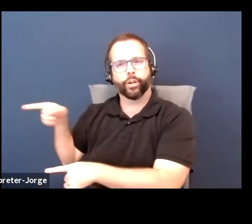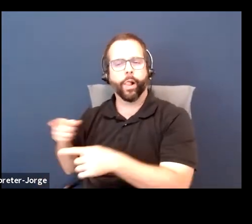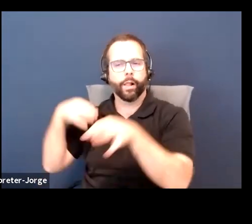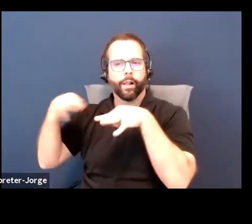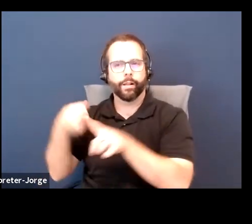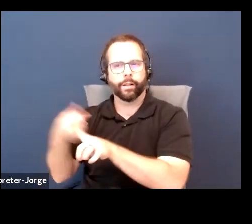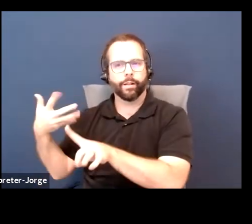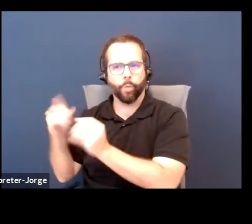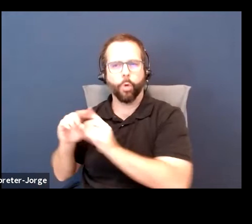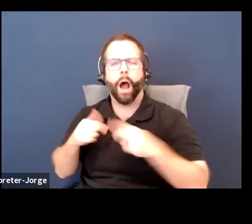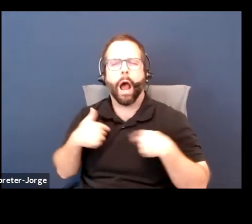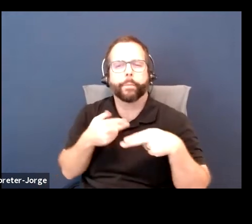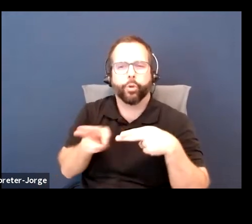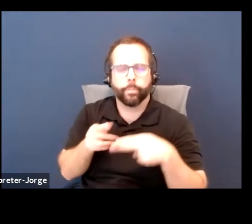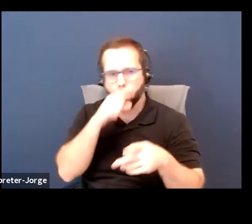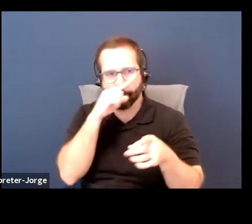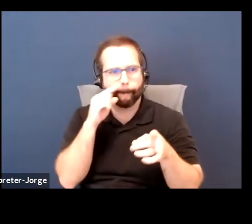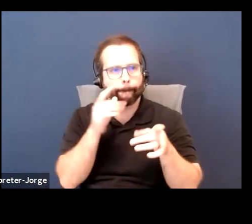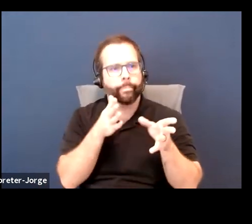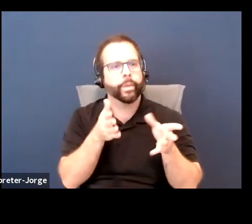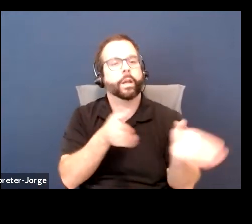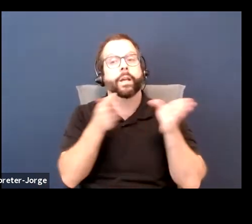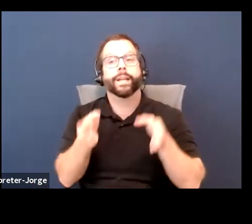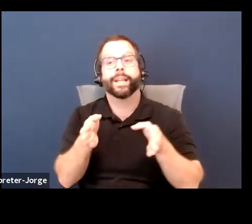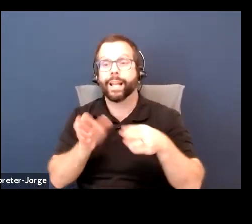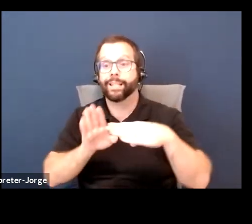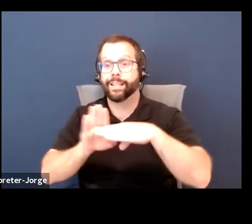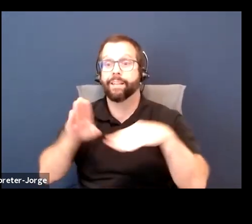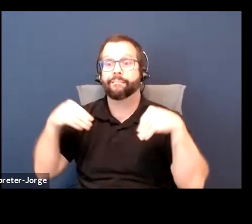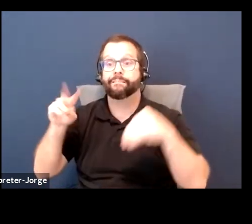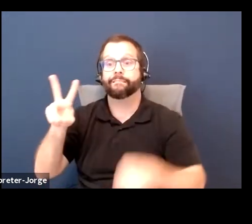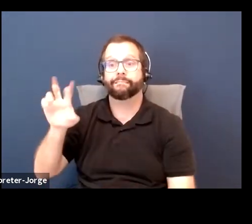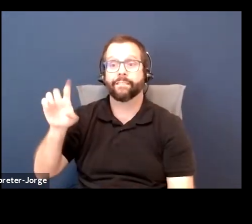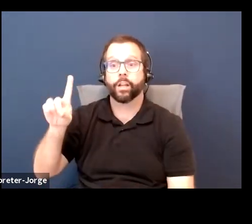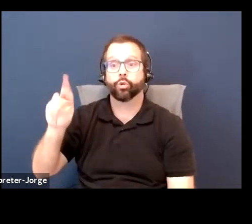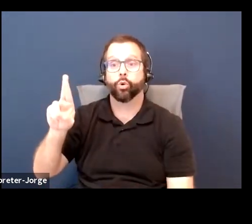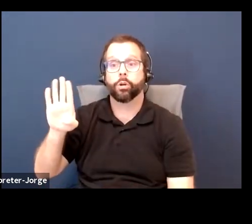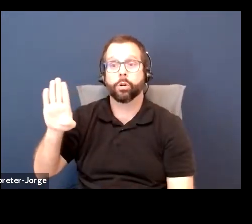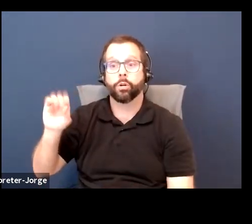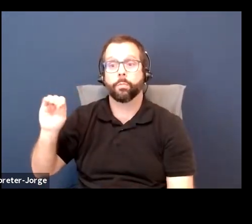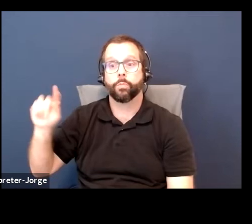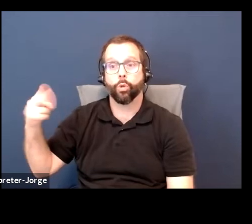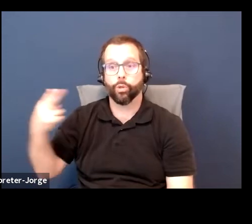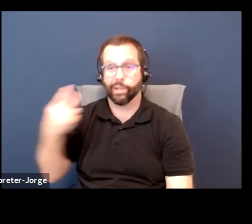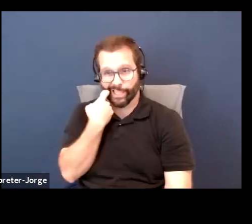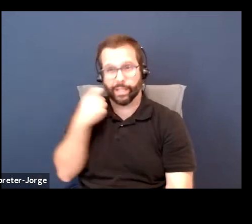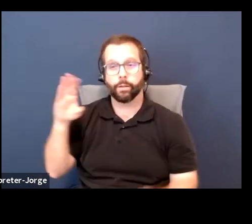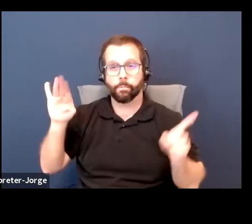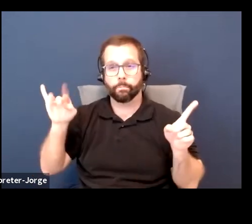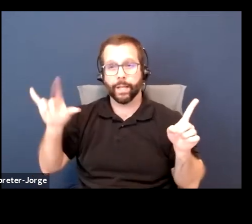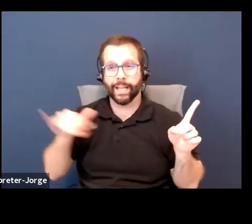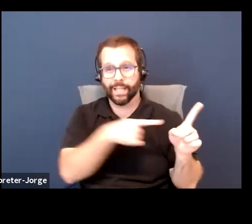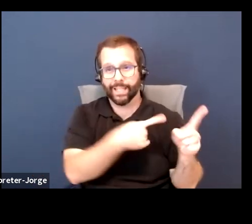next tab over is vendor booths. Like Billy mentioned, we really appreciate everybody in the